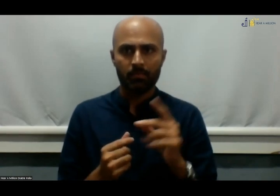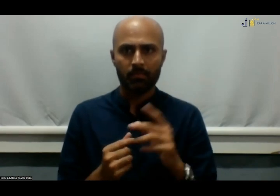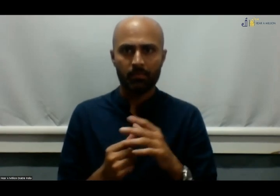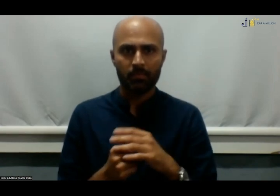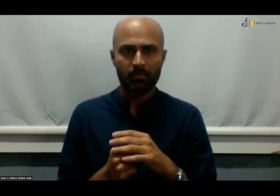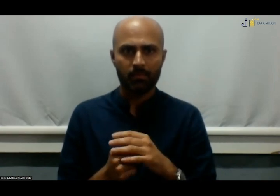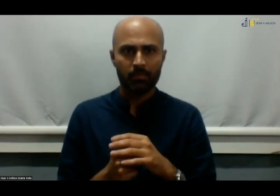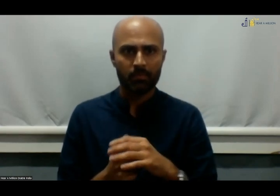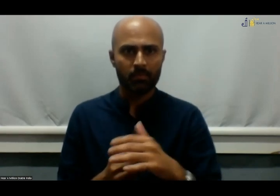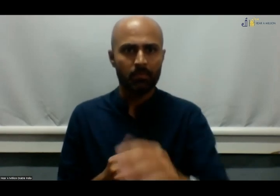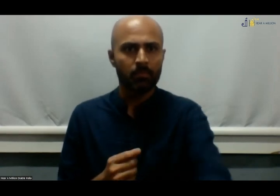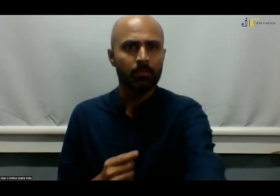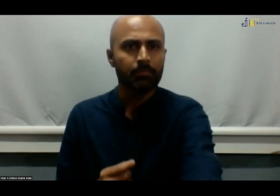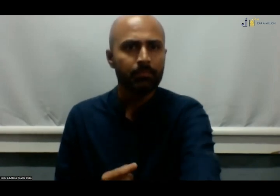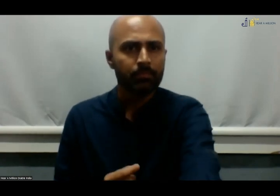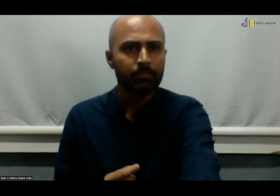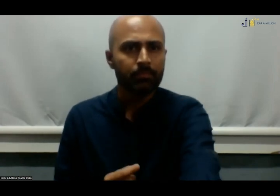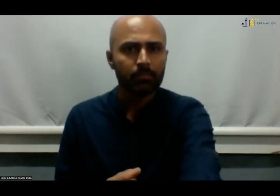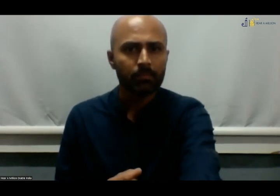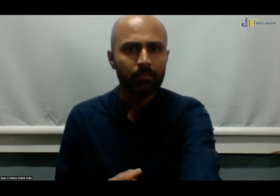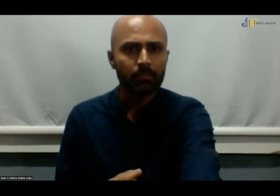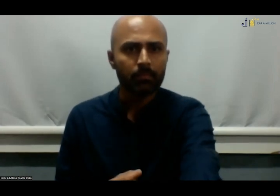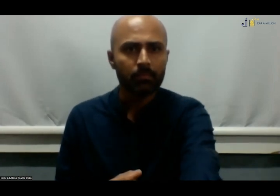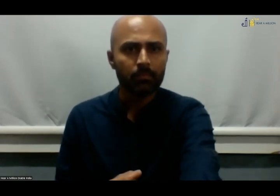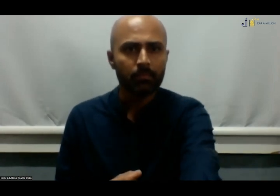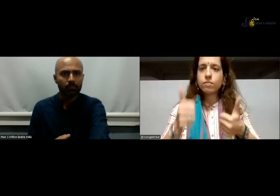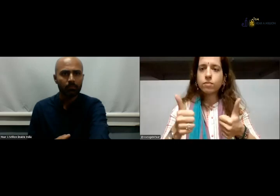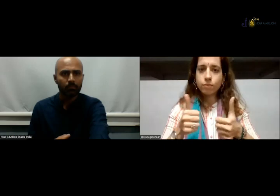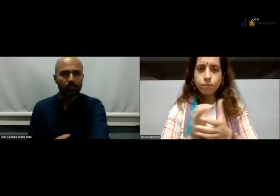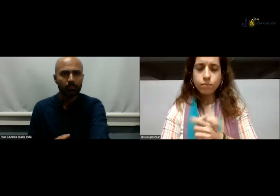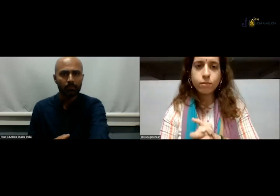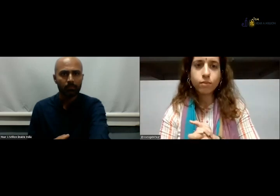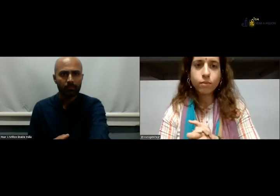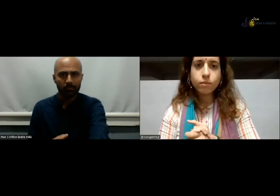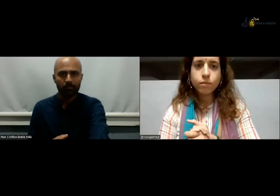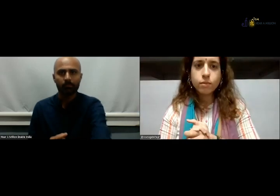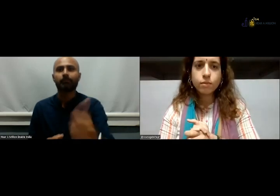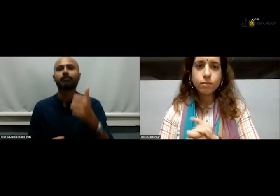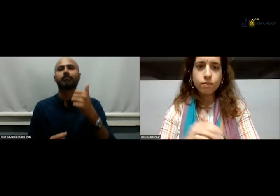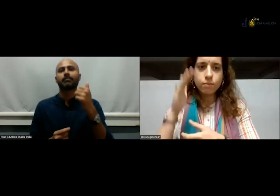Shruti was just here. Can you spotlight her again?